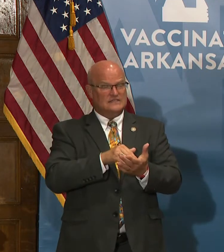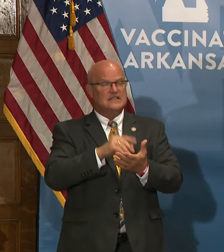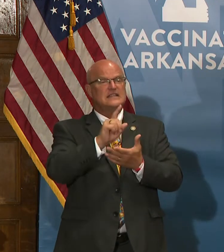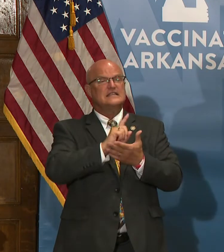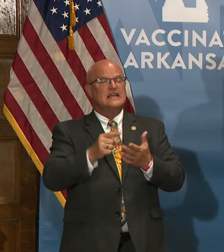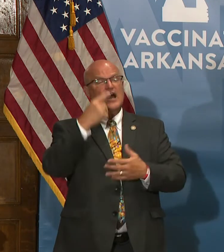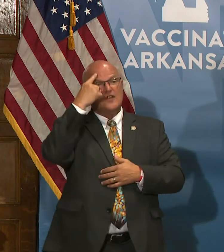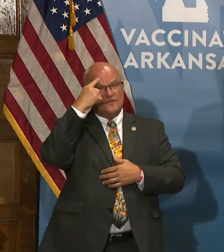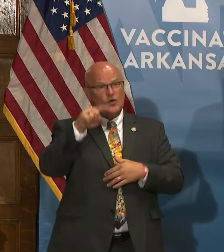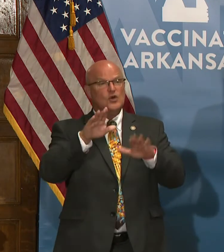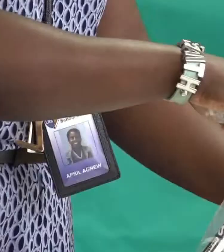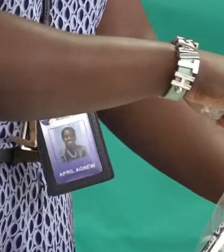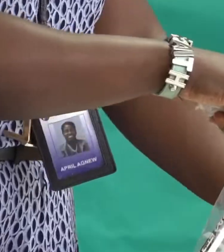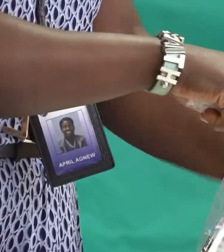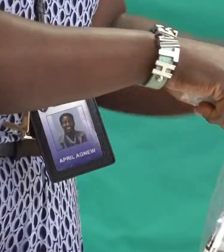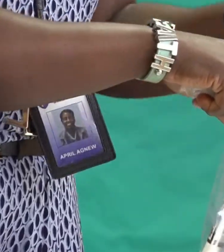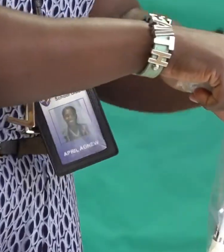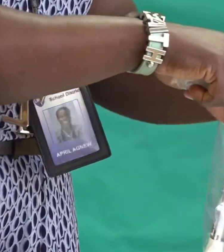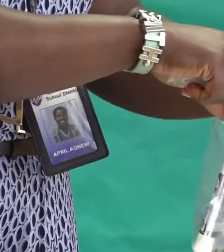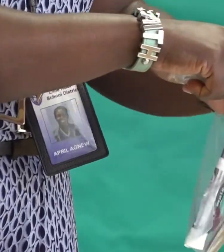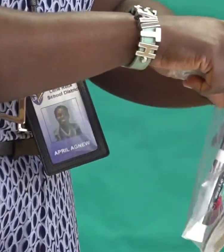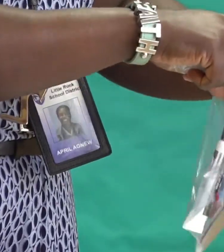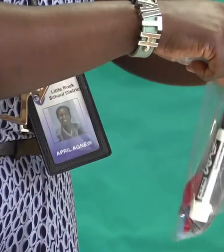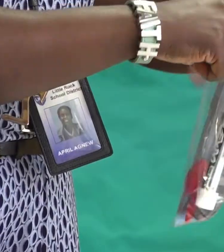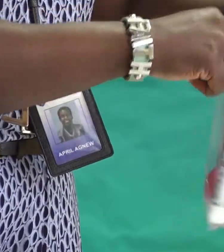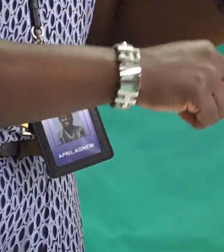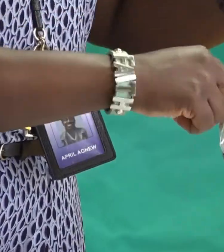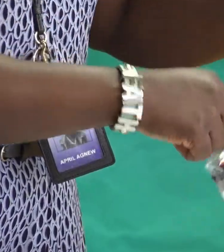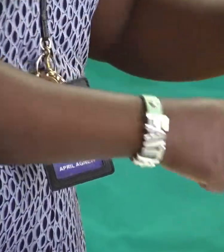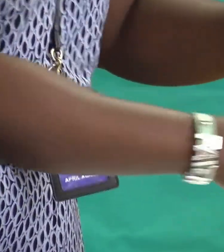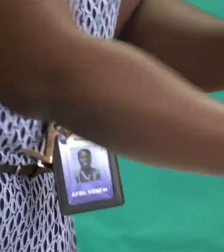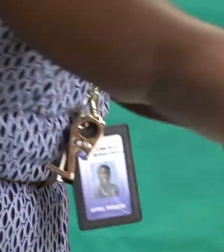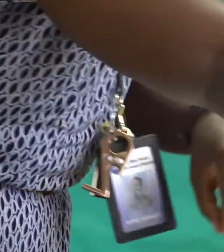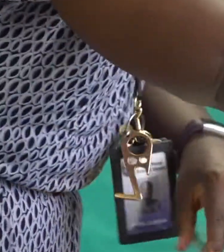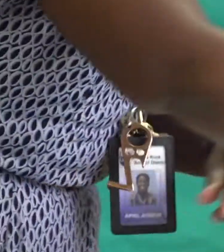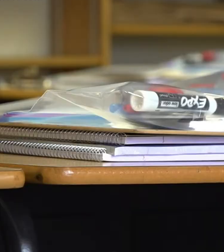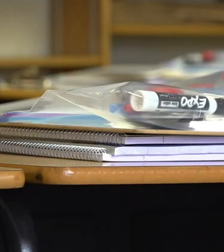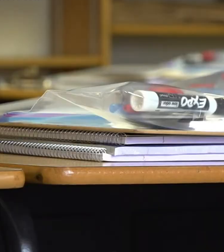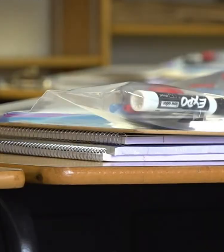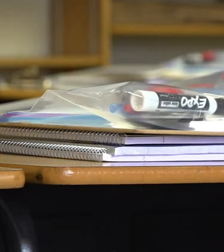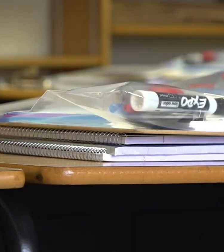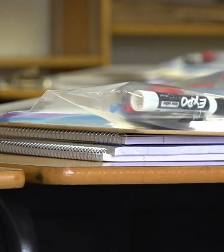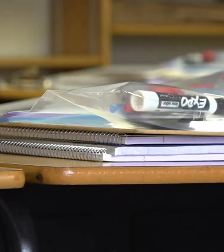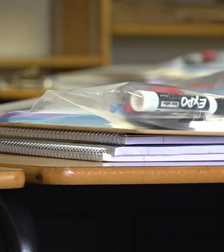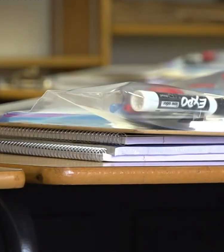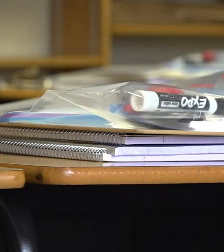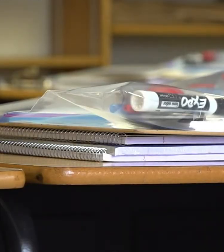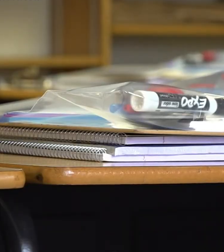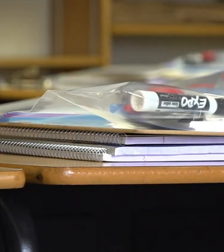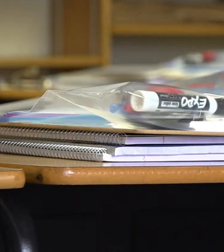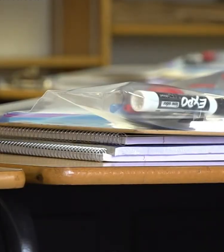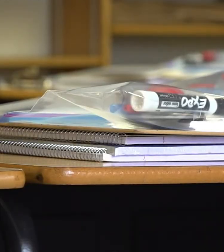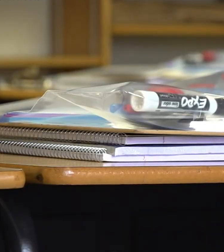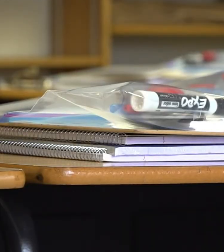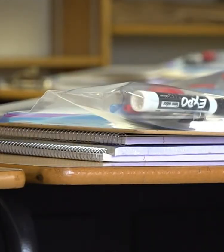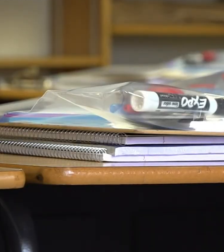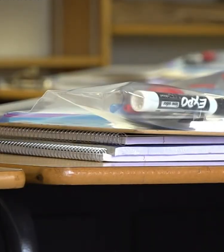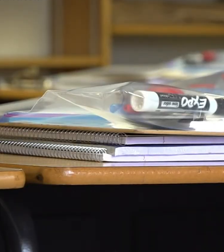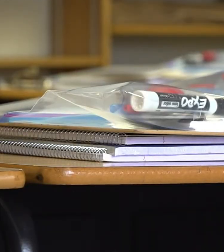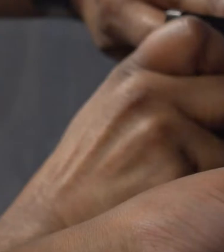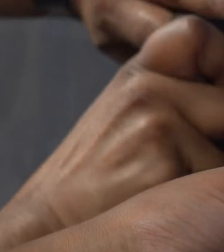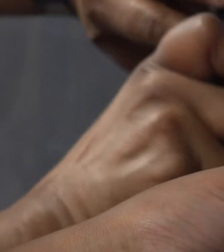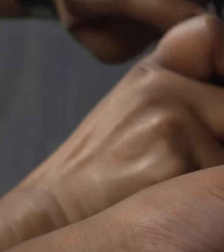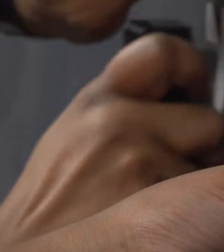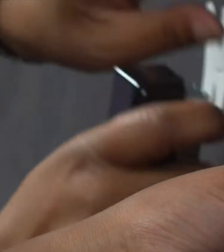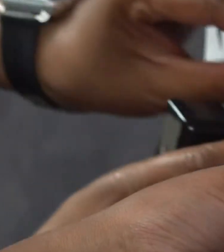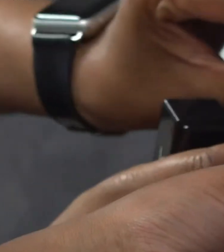designed for children's masks. Many schools have also taken it into their own hands to implement safety precautions with mask